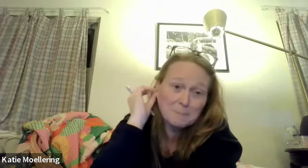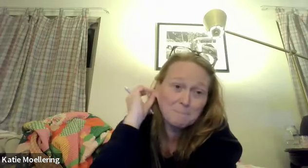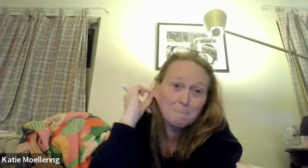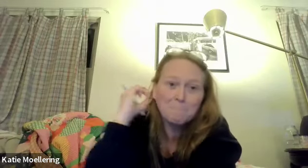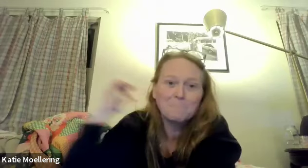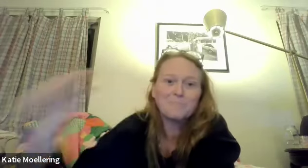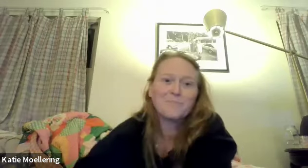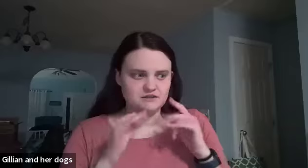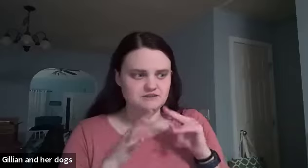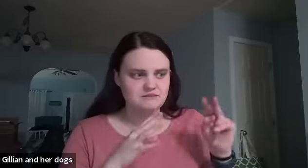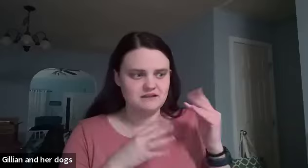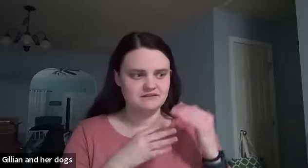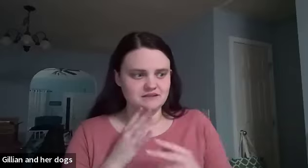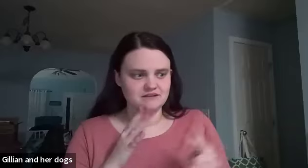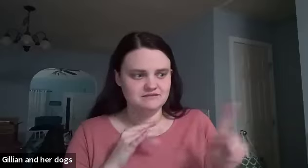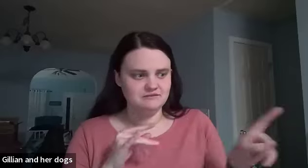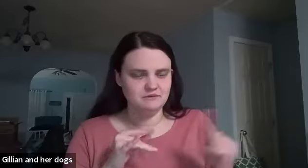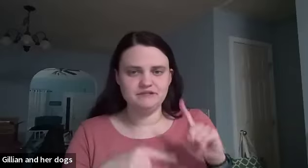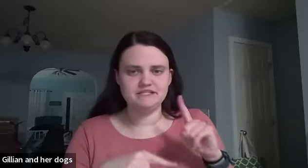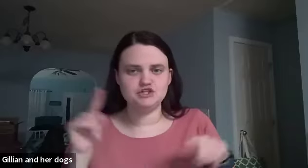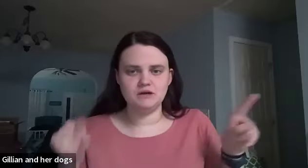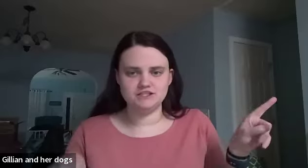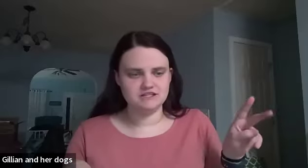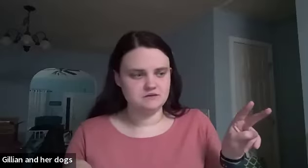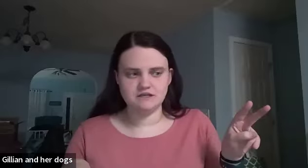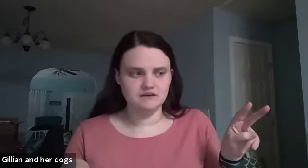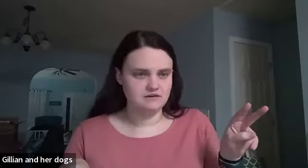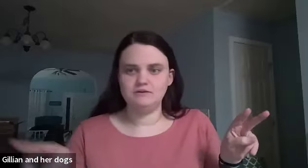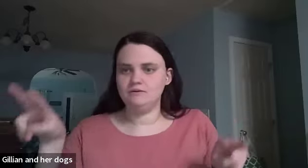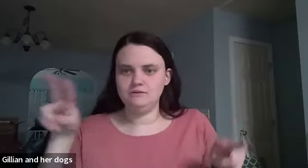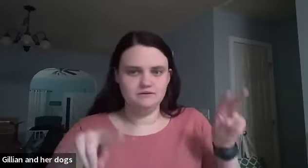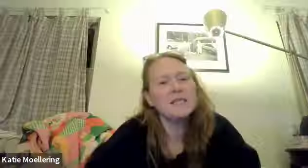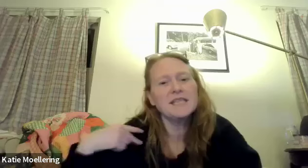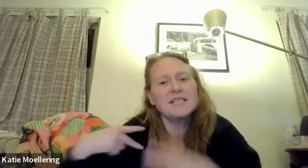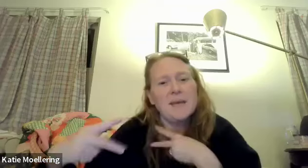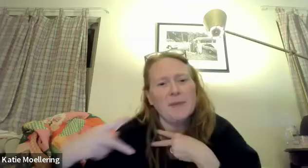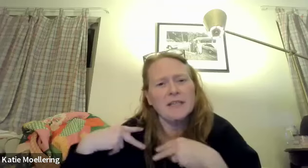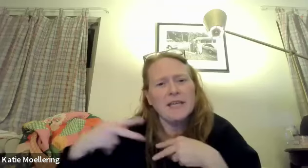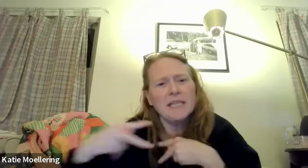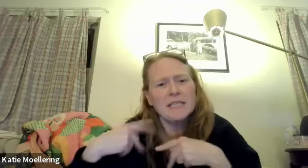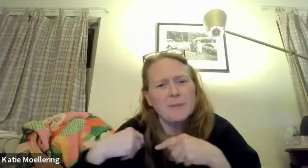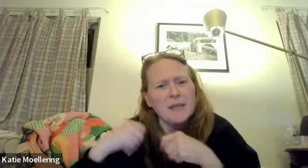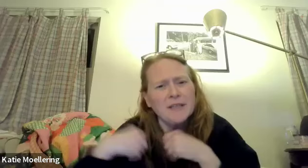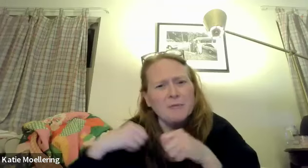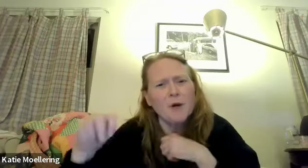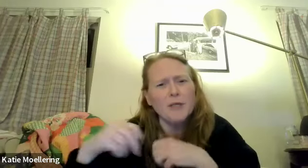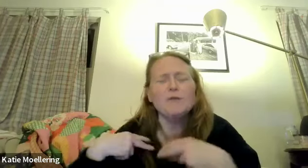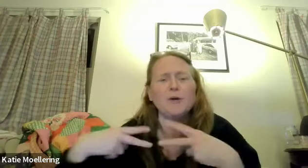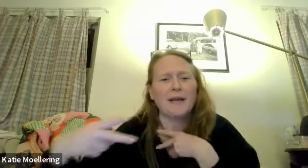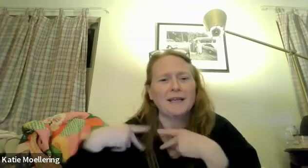so. I think so. I was looking at my list again. We did so much. That's why I was like, whew. Is this typically, what were you doing?